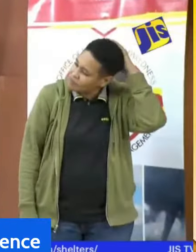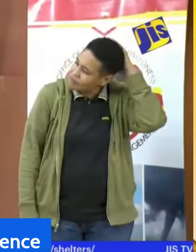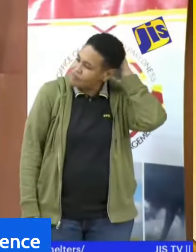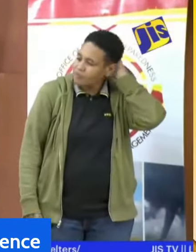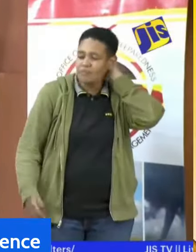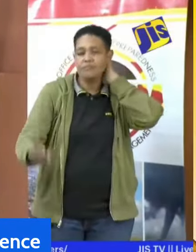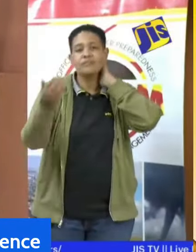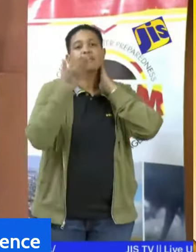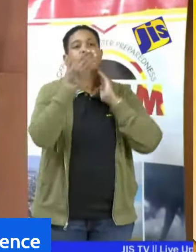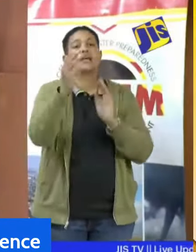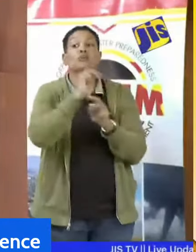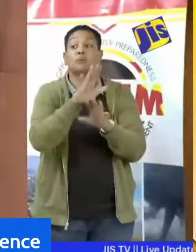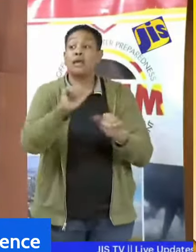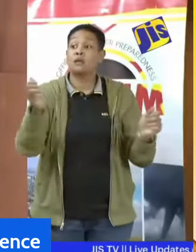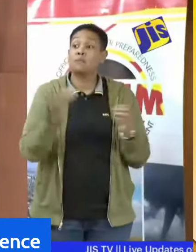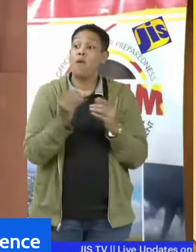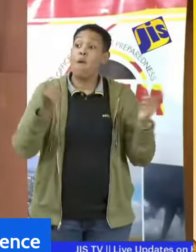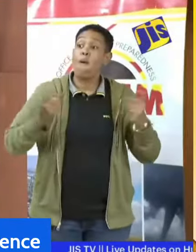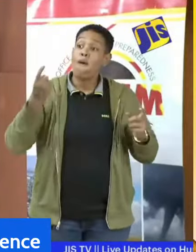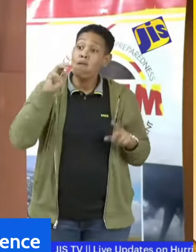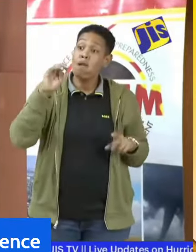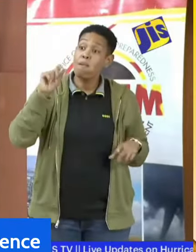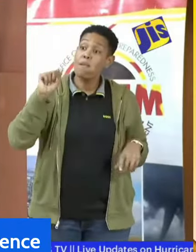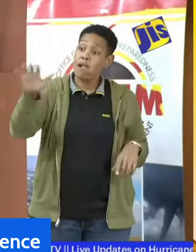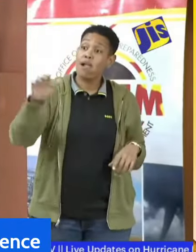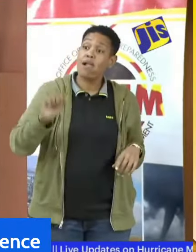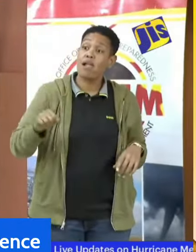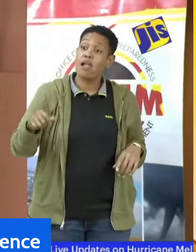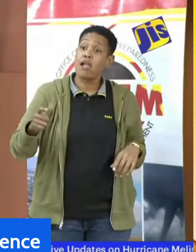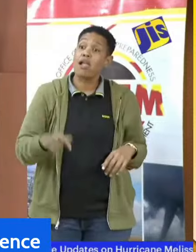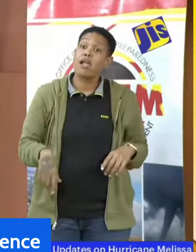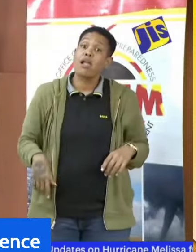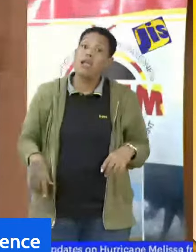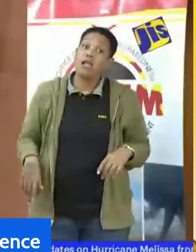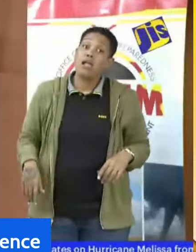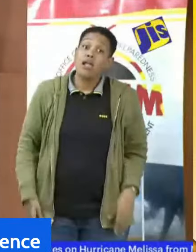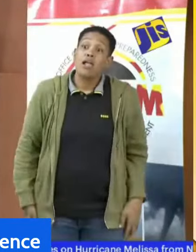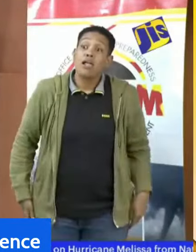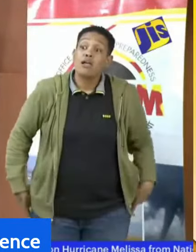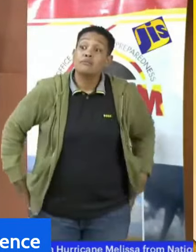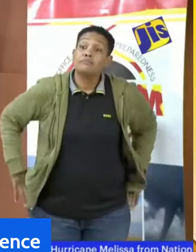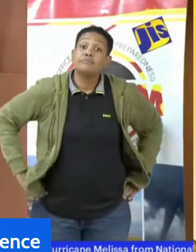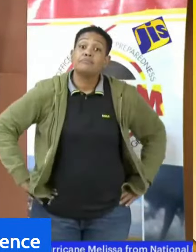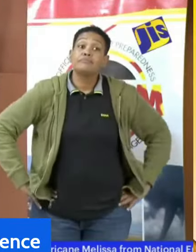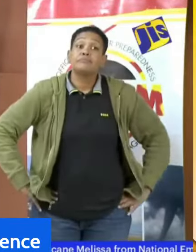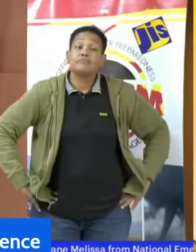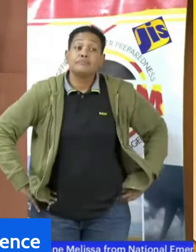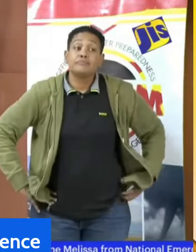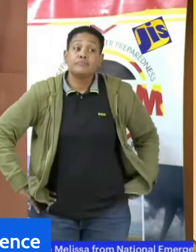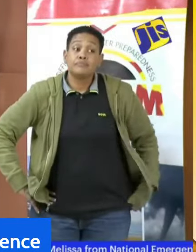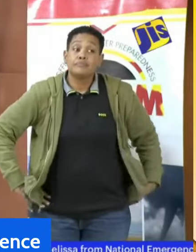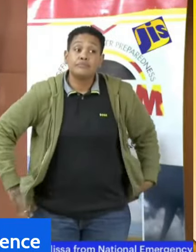Thank you, Minister. Are there any other questions from the media here? Okay. Need the microphone?